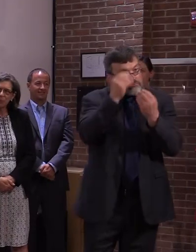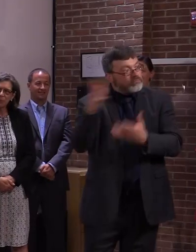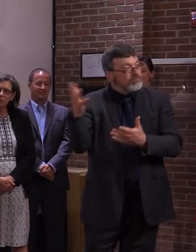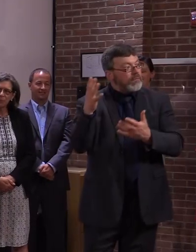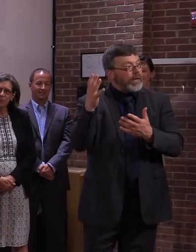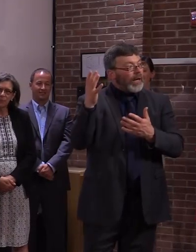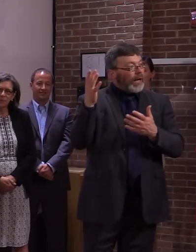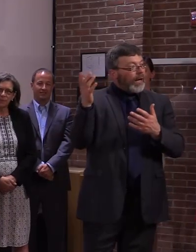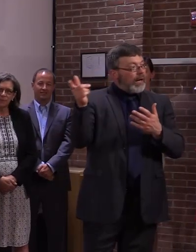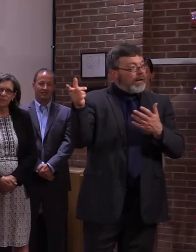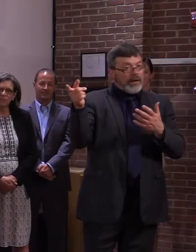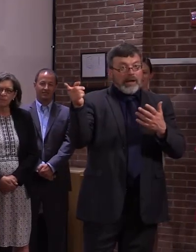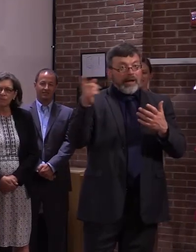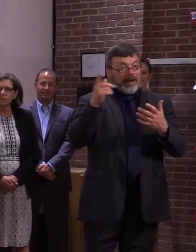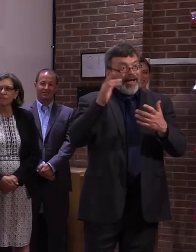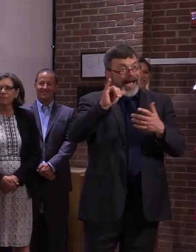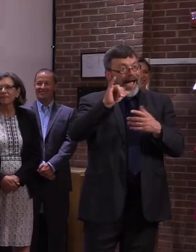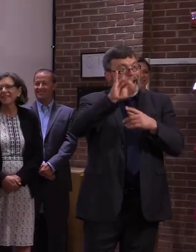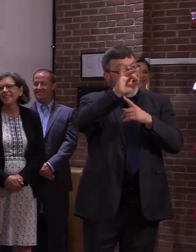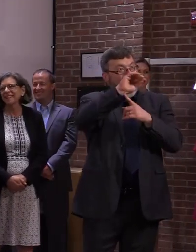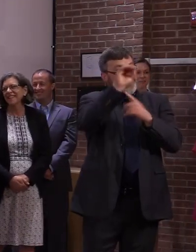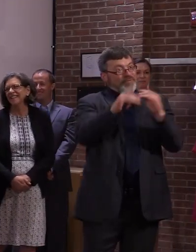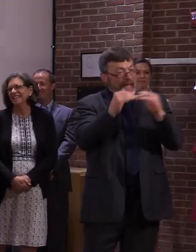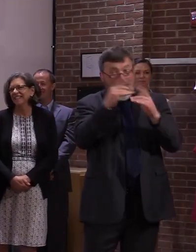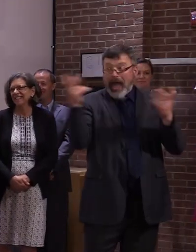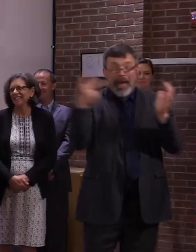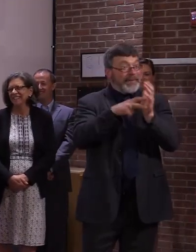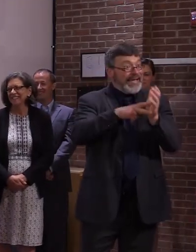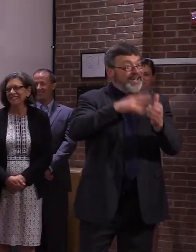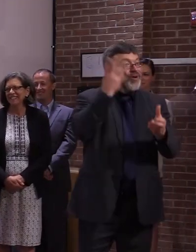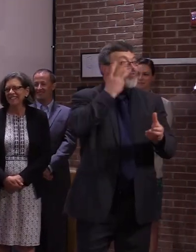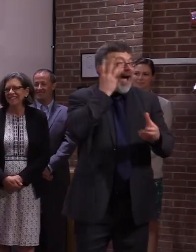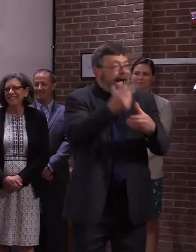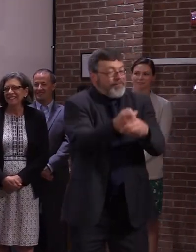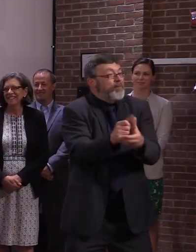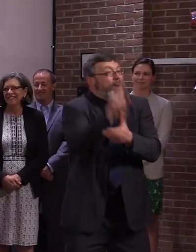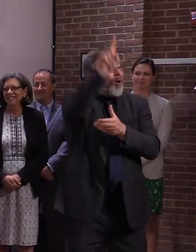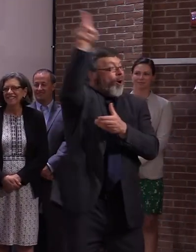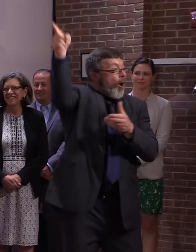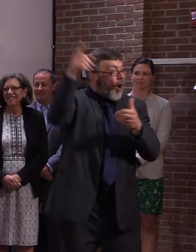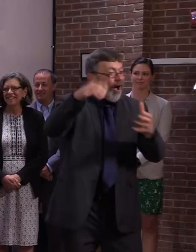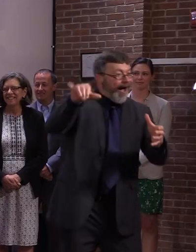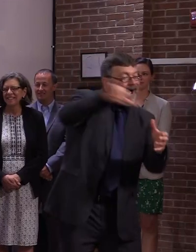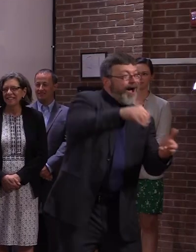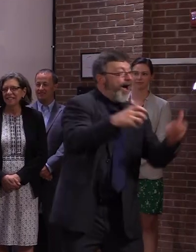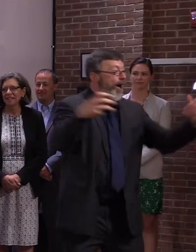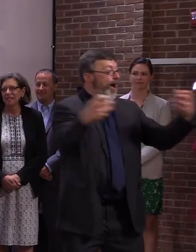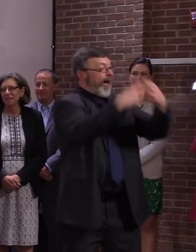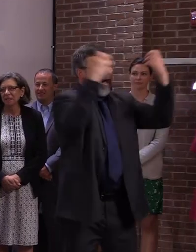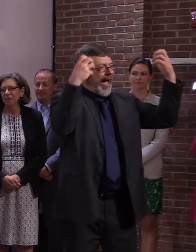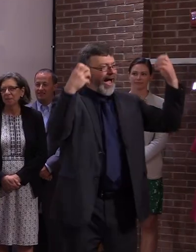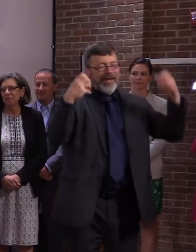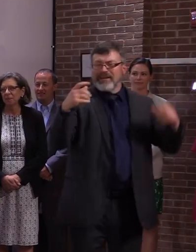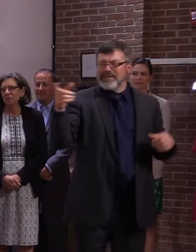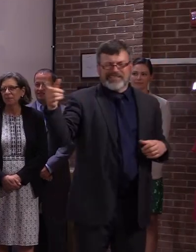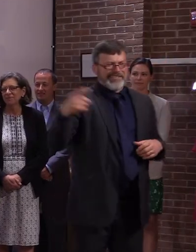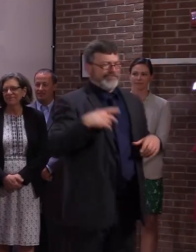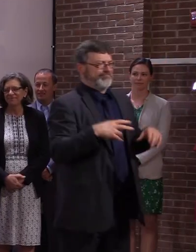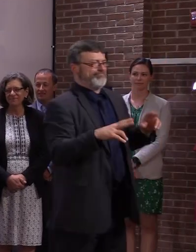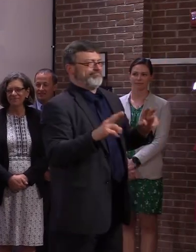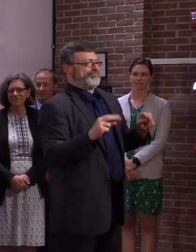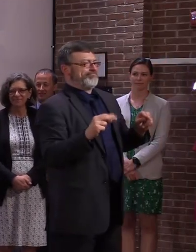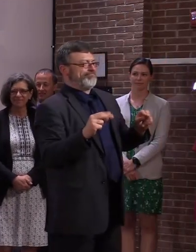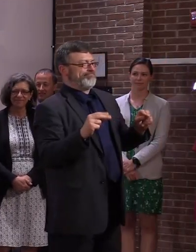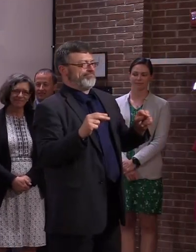I don't really have any other great questions, so might as well get that one. Yeah, no champagne, not even a beer.